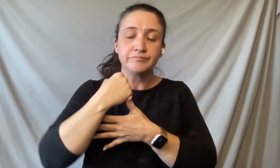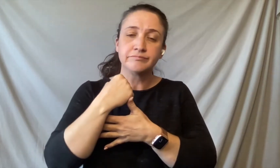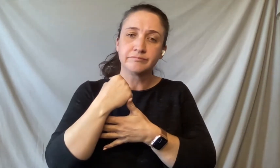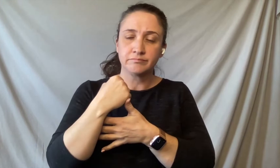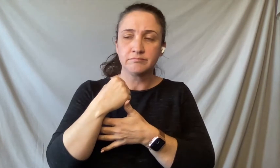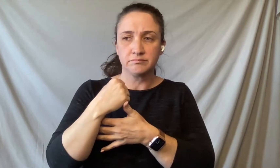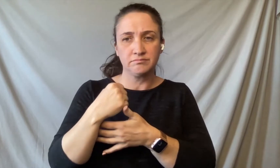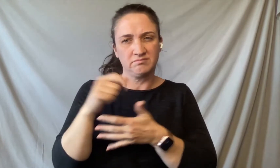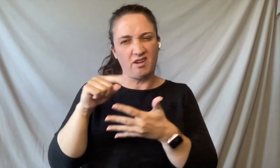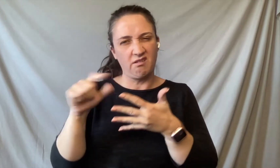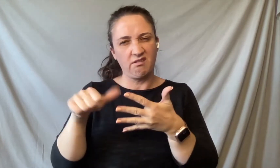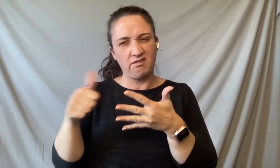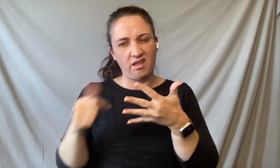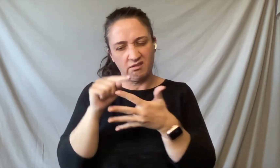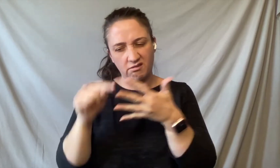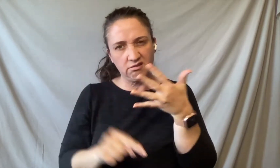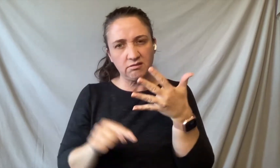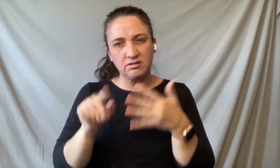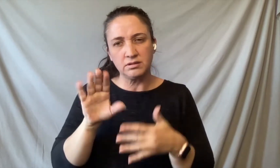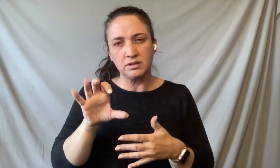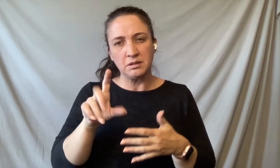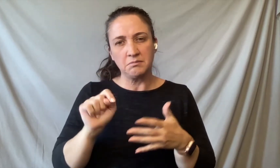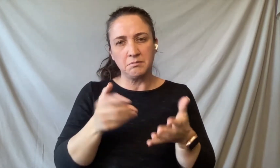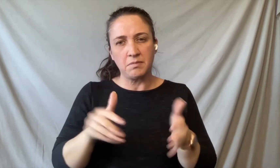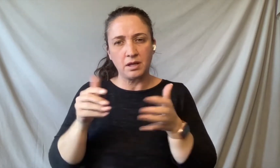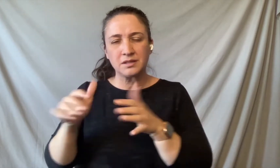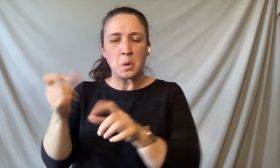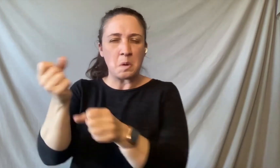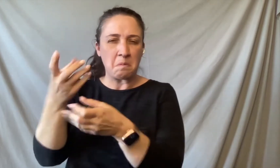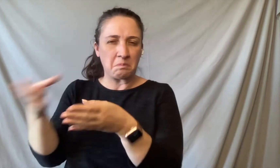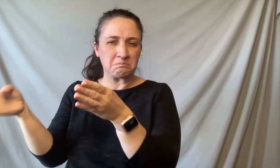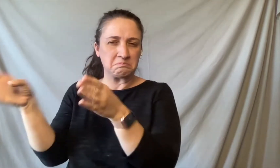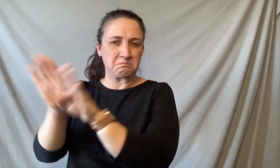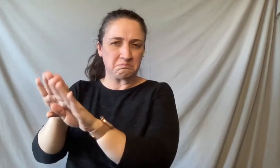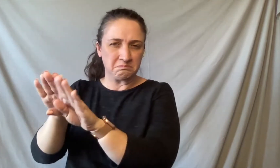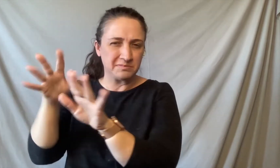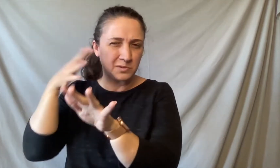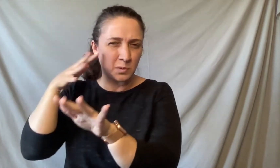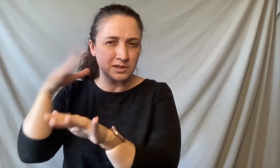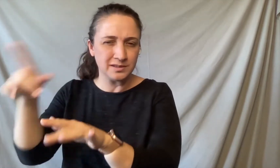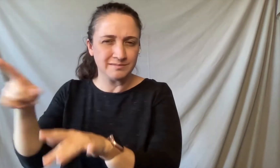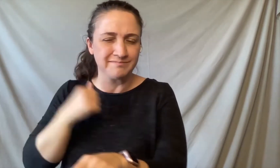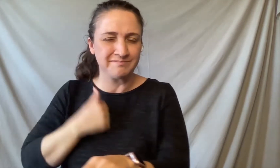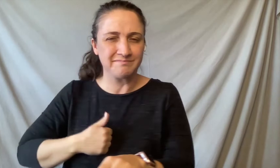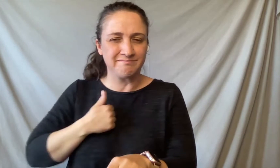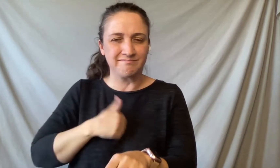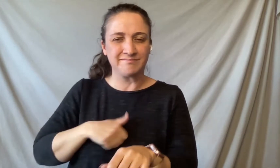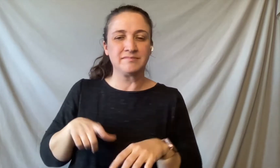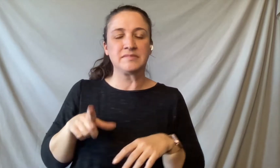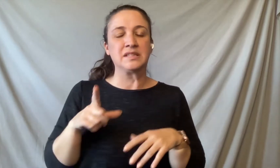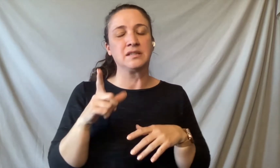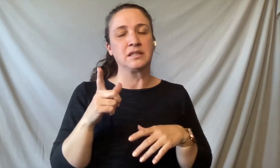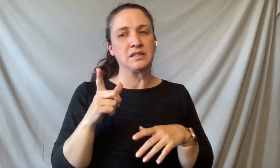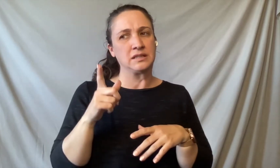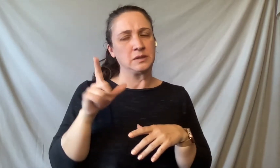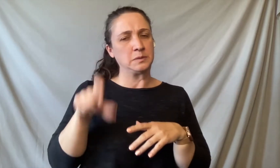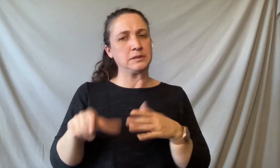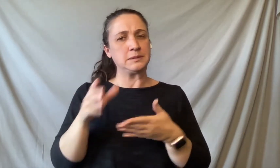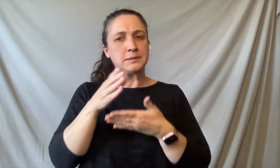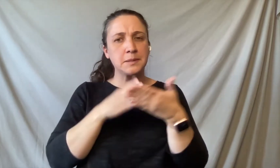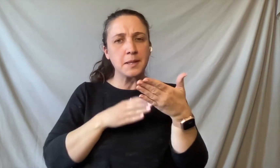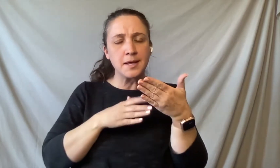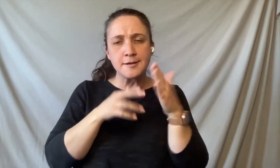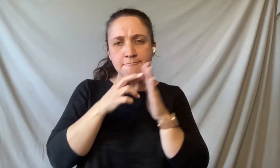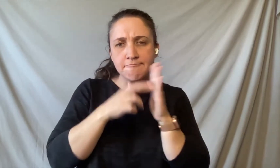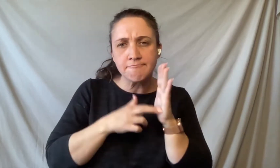to me we need, hold on there, I need to shut my door, sorry. We need some principles for what